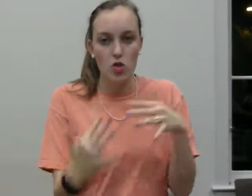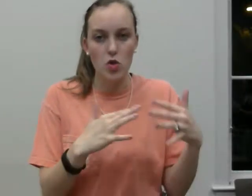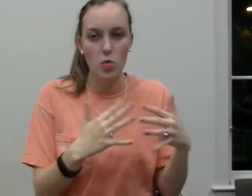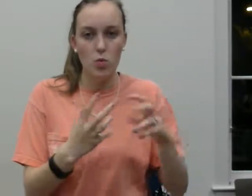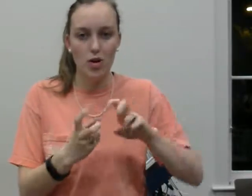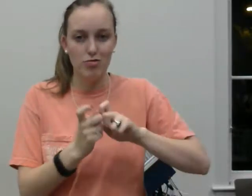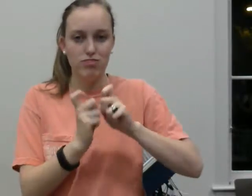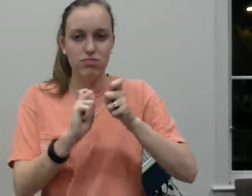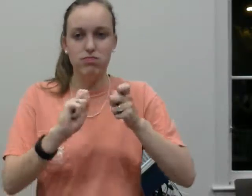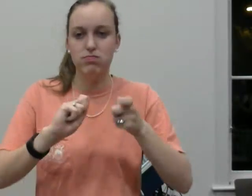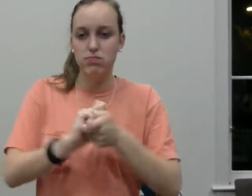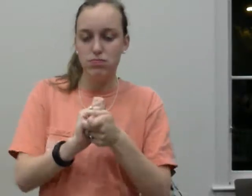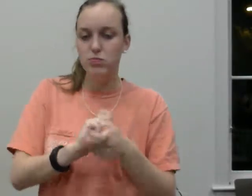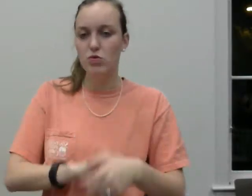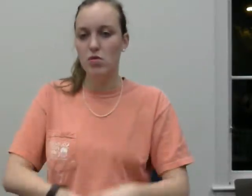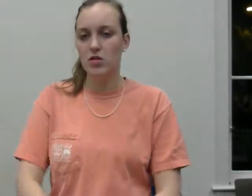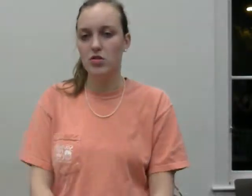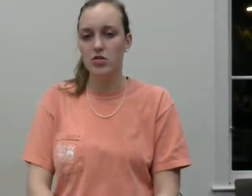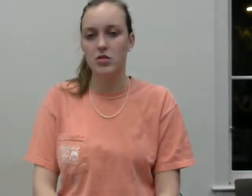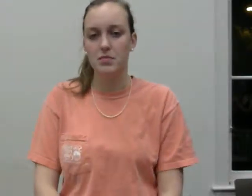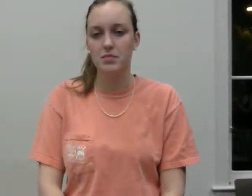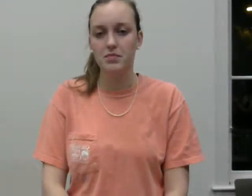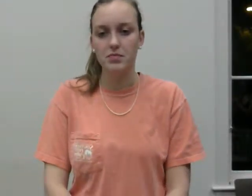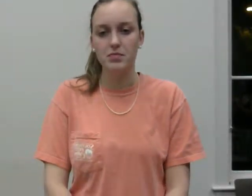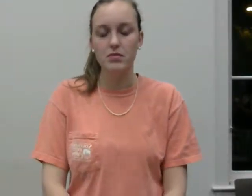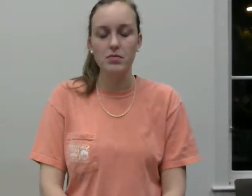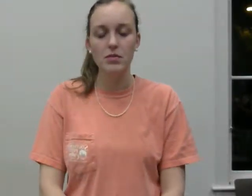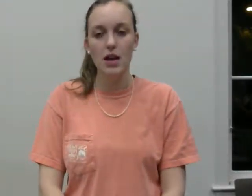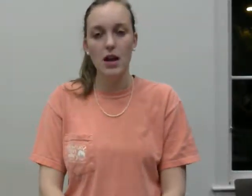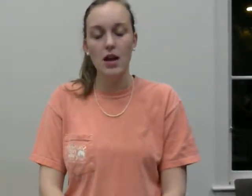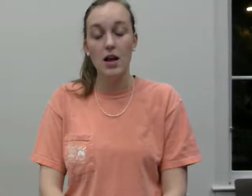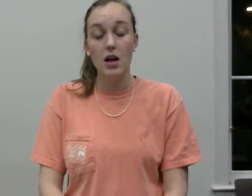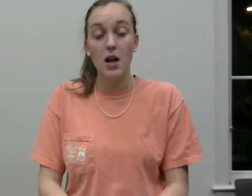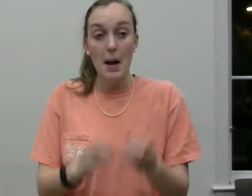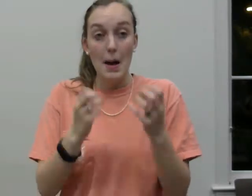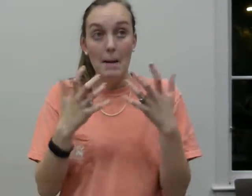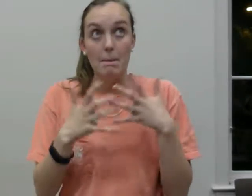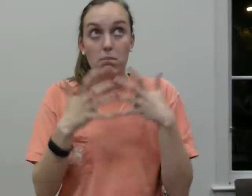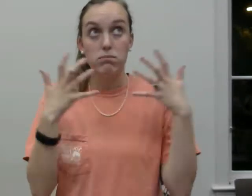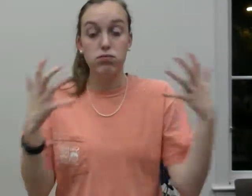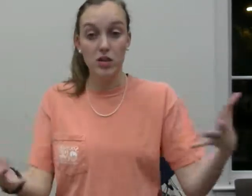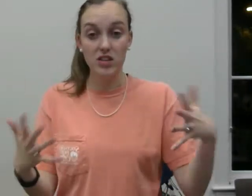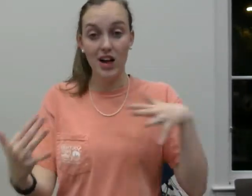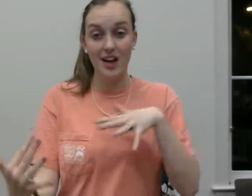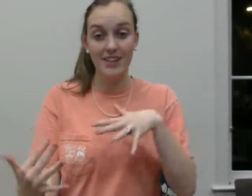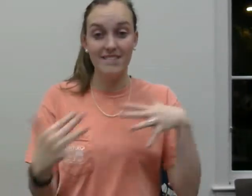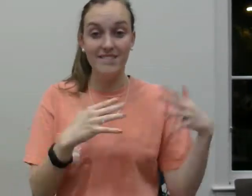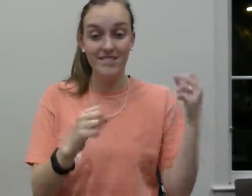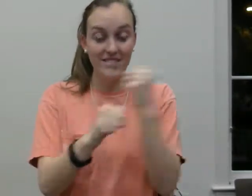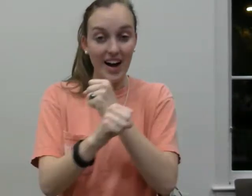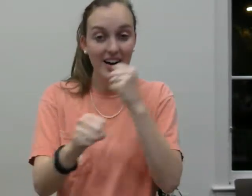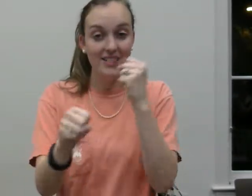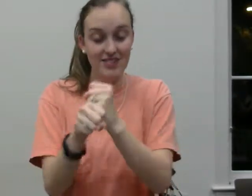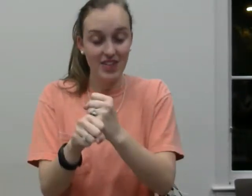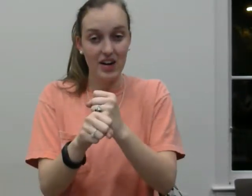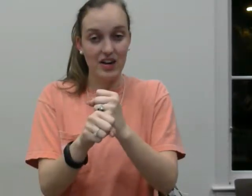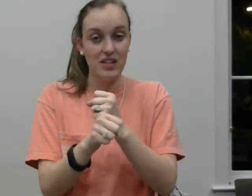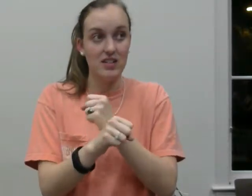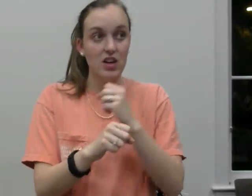As the tide of the war turns, we see that a lot of fighting pushes further to the south. Well, that makes sense for the British. Their strategy was not